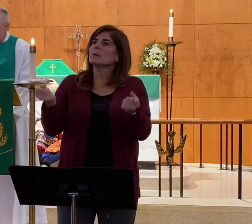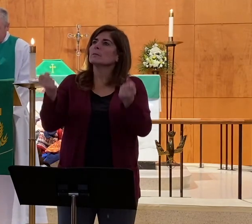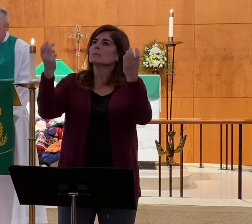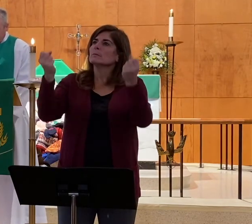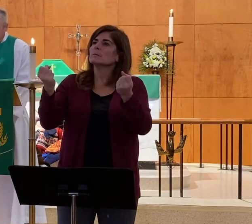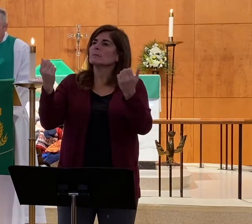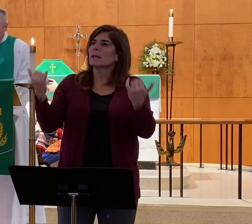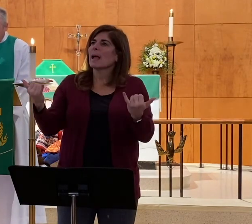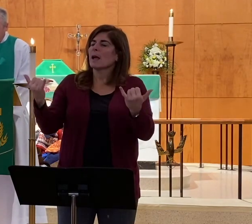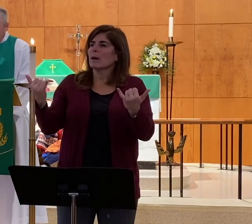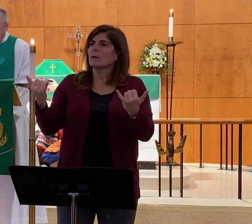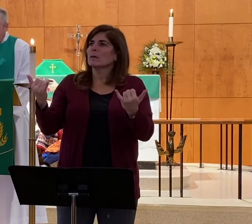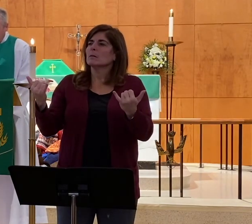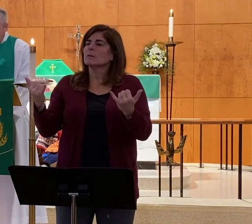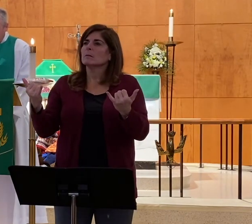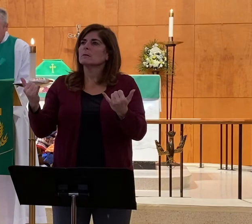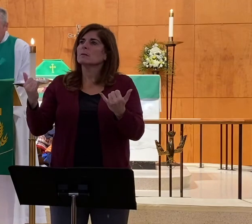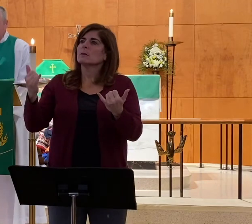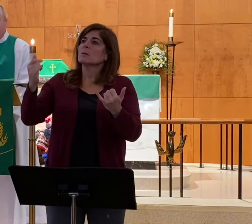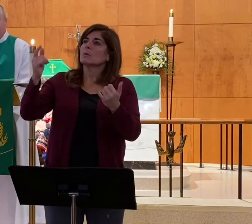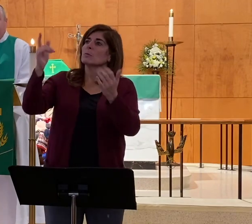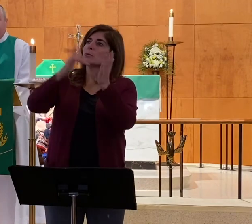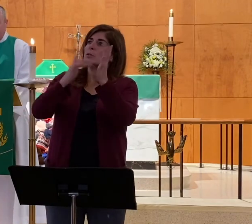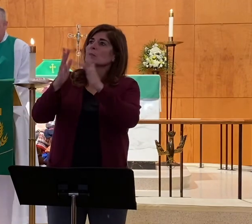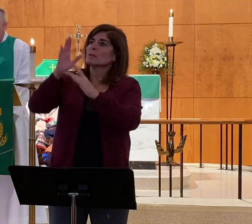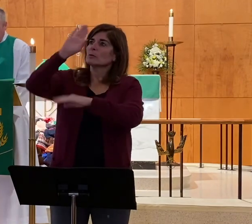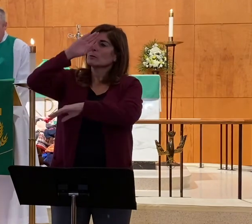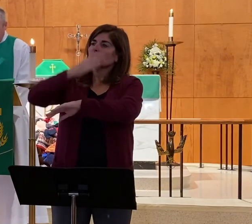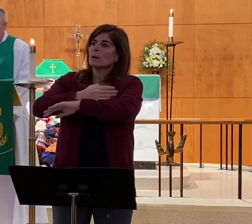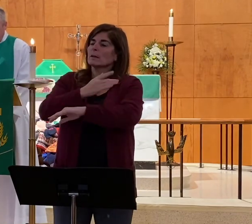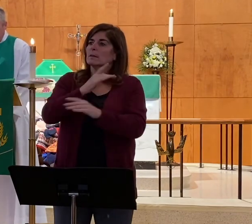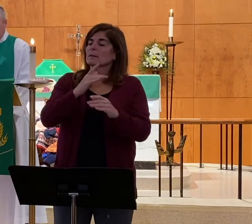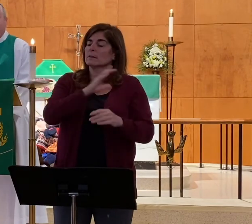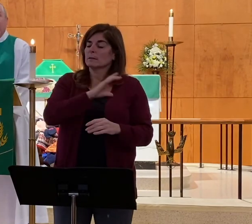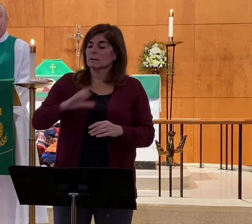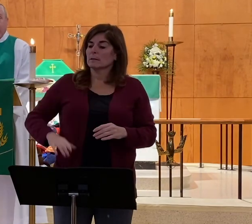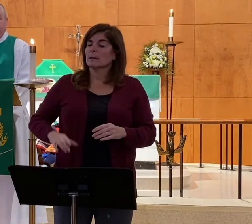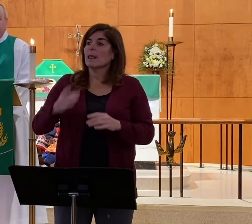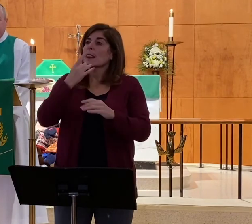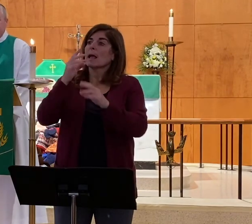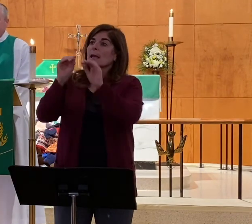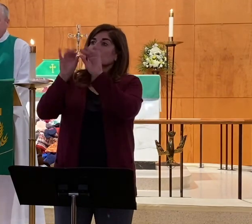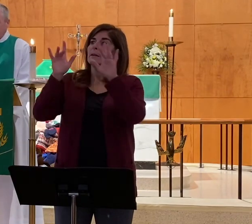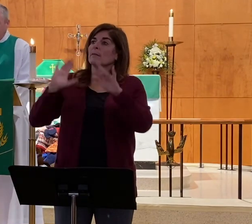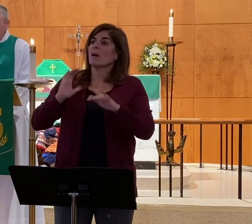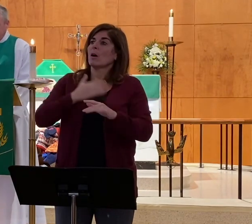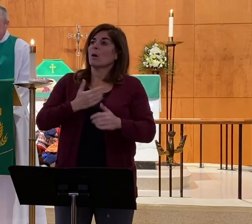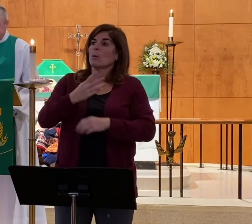for the sake of the one who dwells among us, your Son, Jesus Christ, the light of the world.